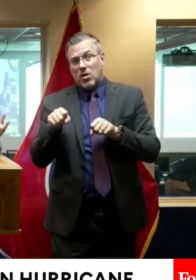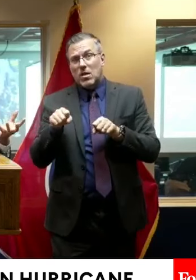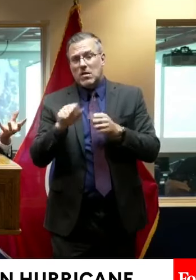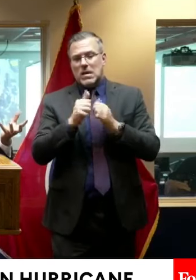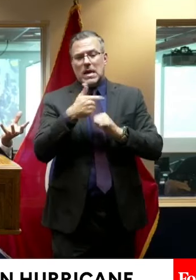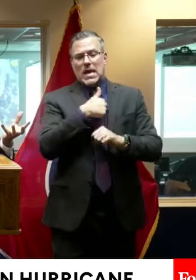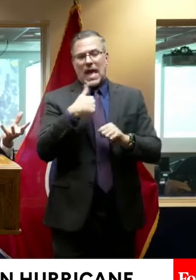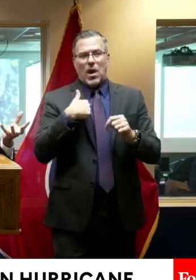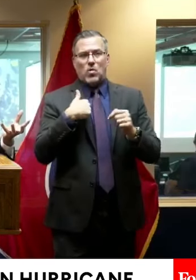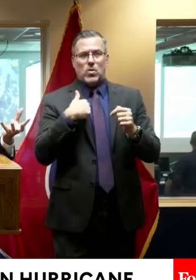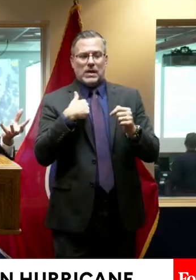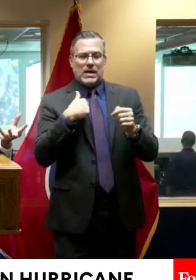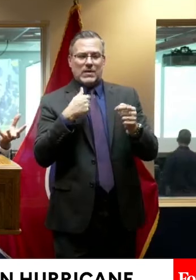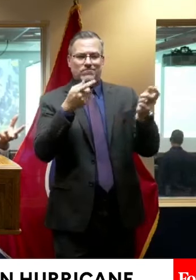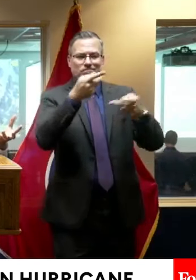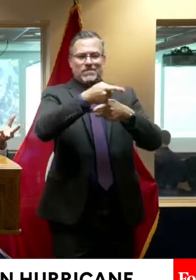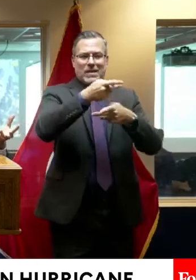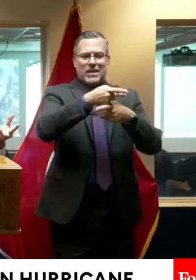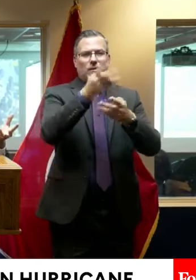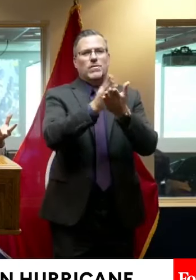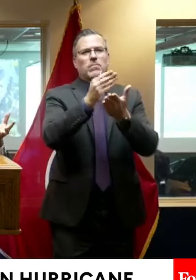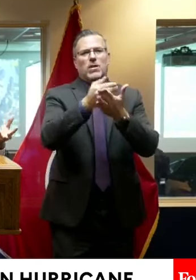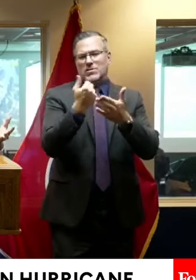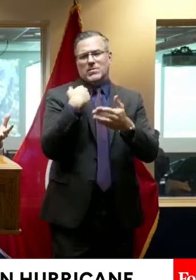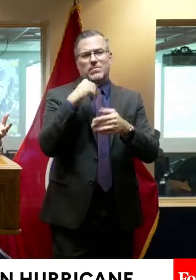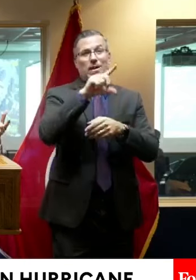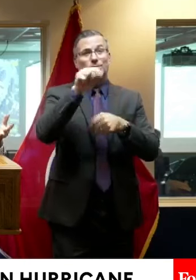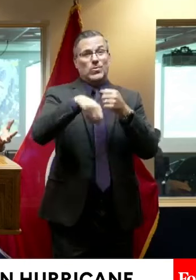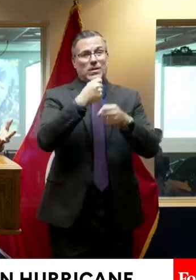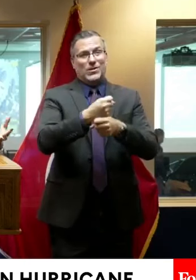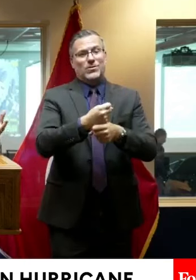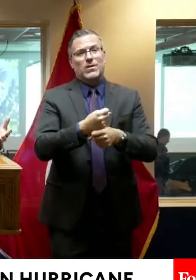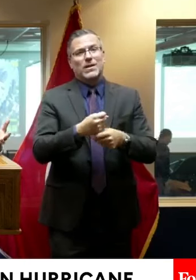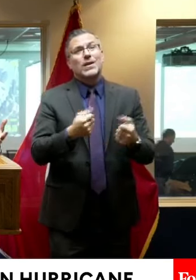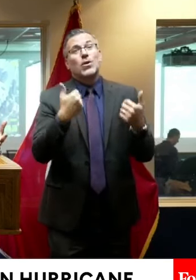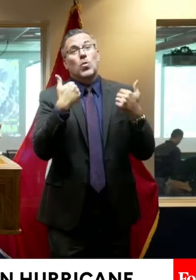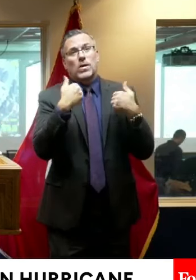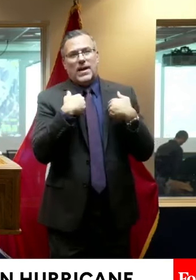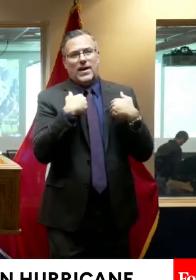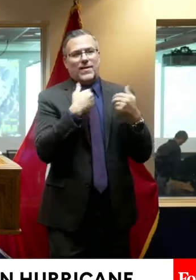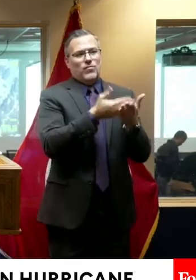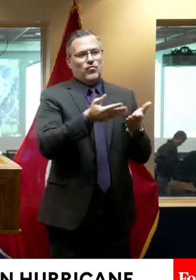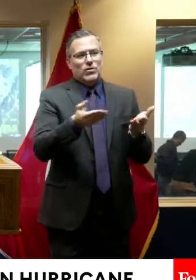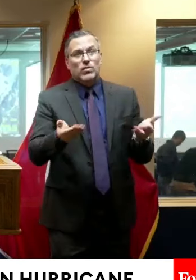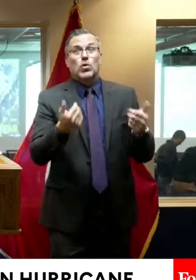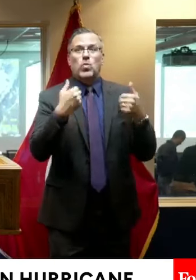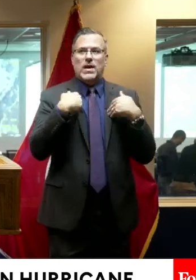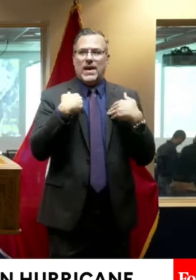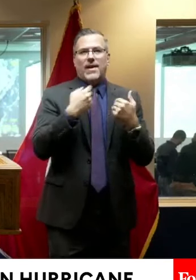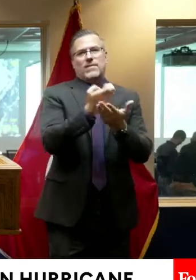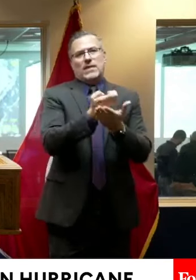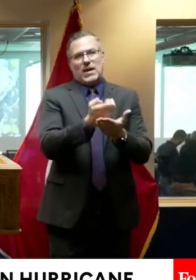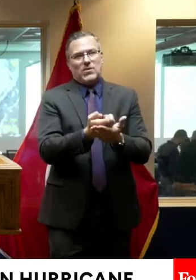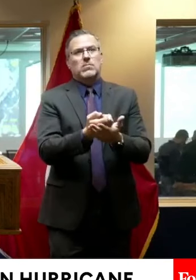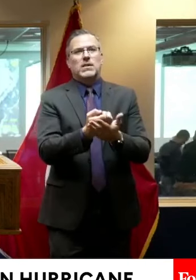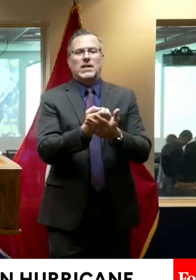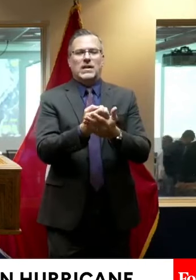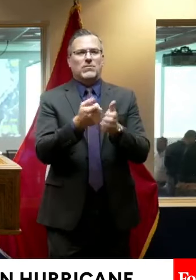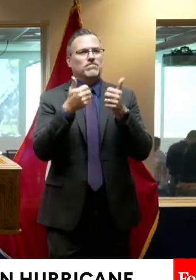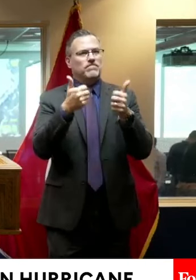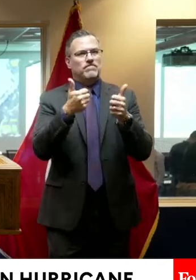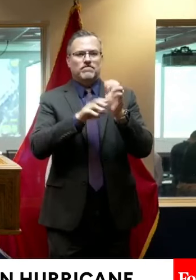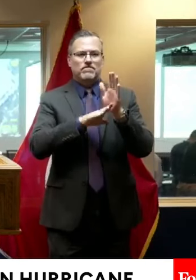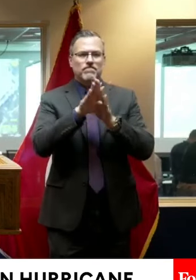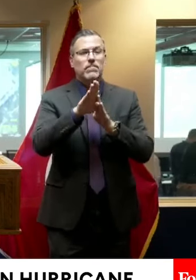managed the budget over the last 20 years in this state. We have resources, we have an economy, we have the ability to invest